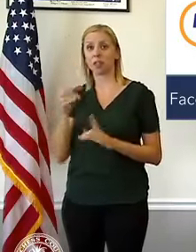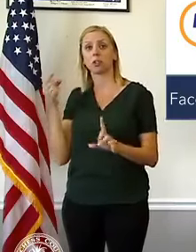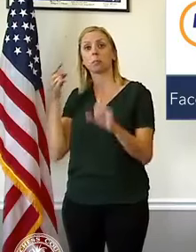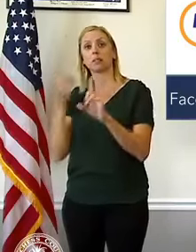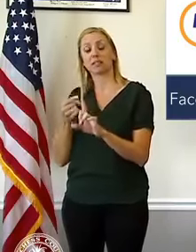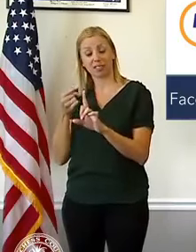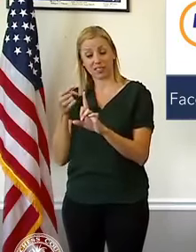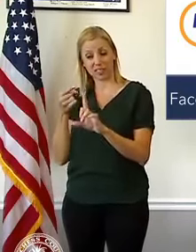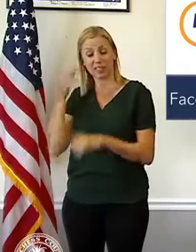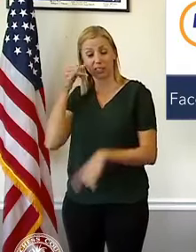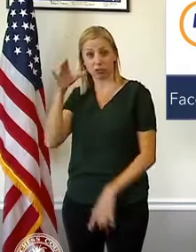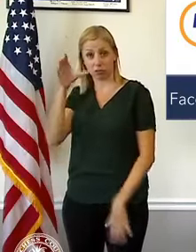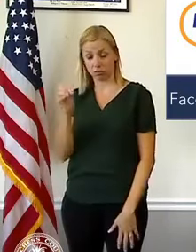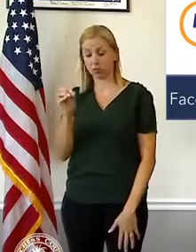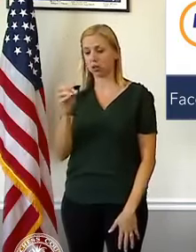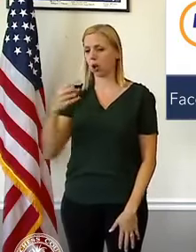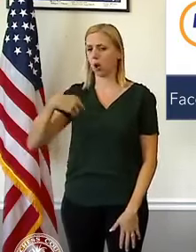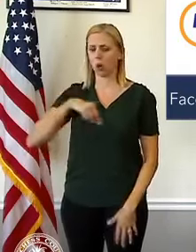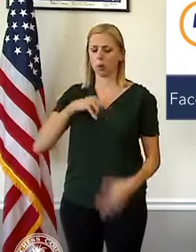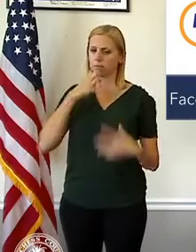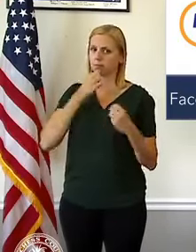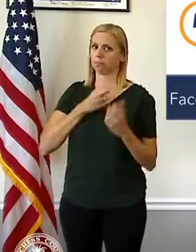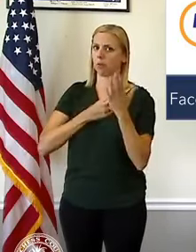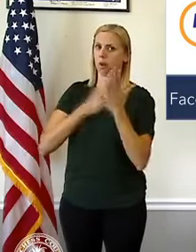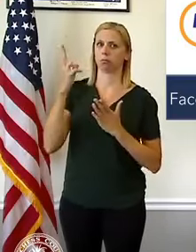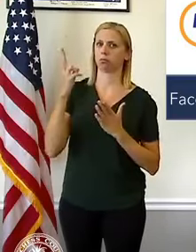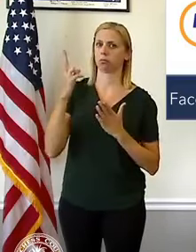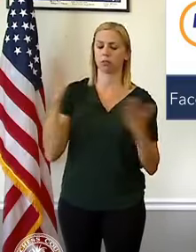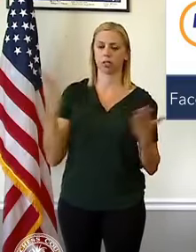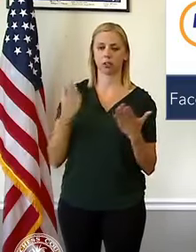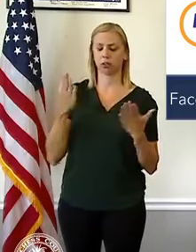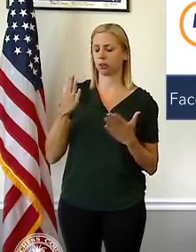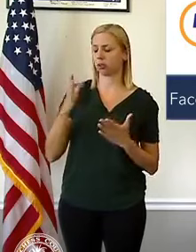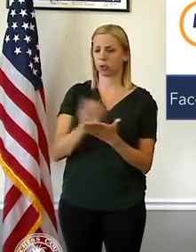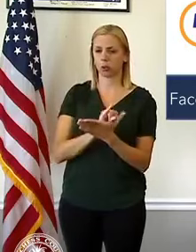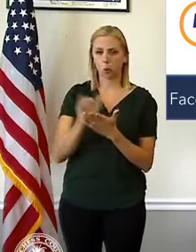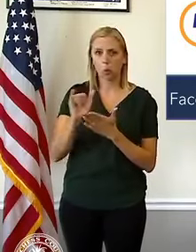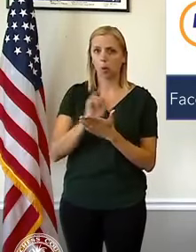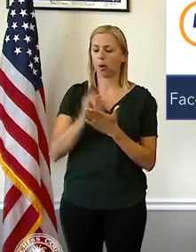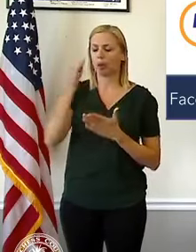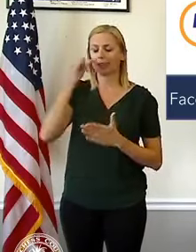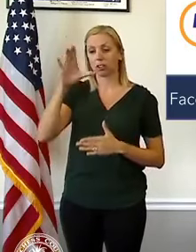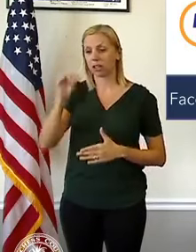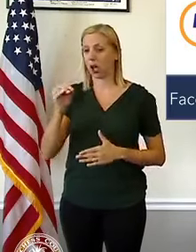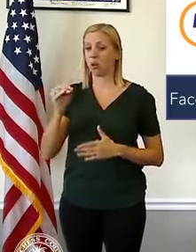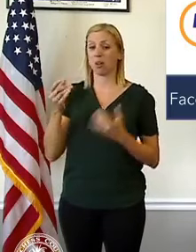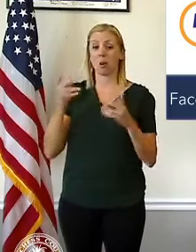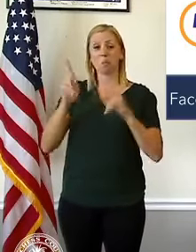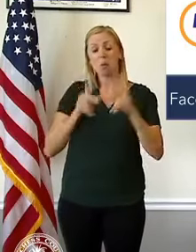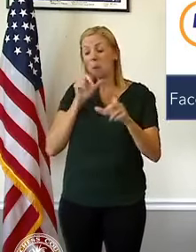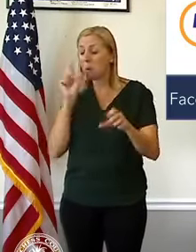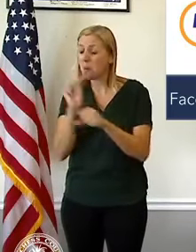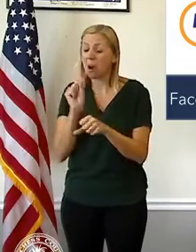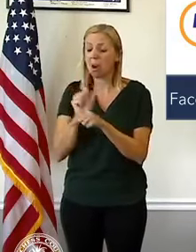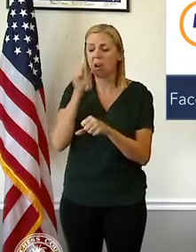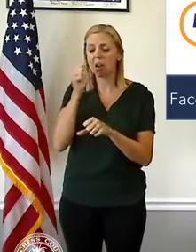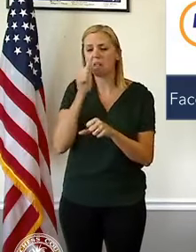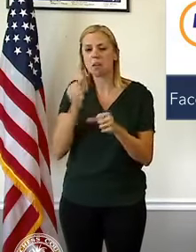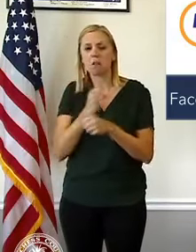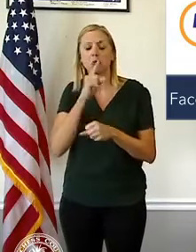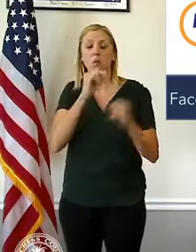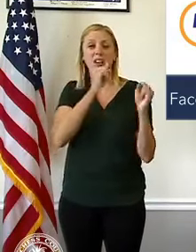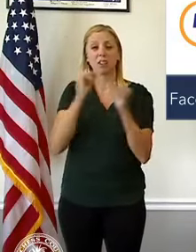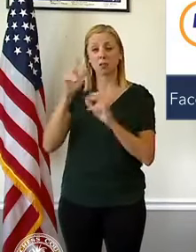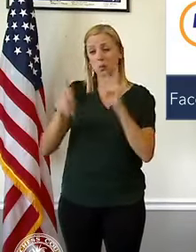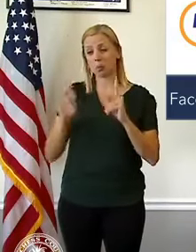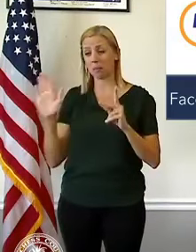say specifically, is held to the highest standard. They are working every day to ensure that your vote is counted, and you